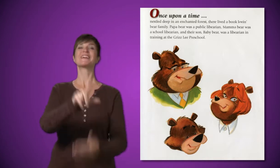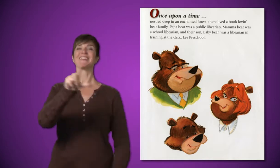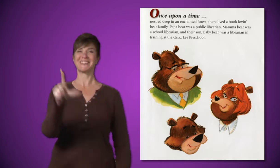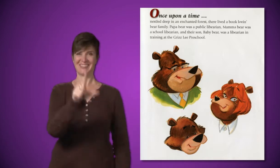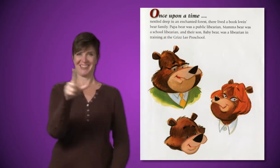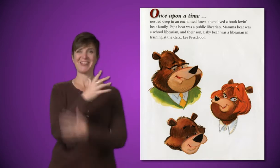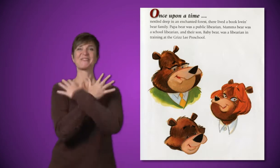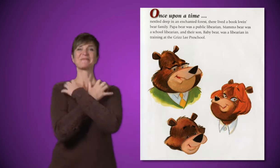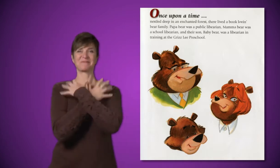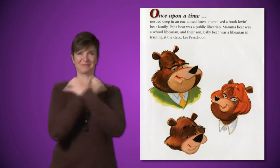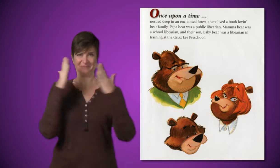Mama Bear